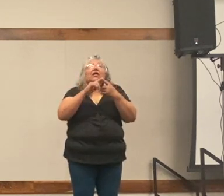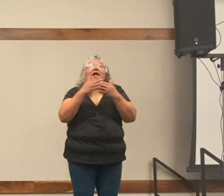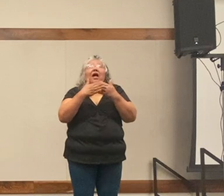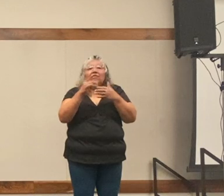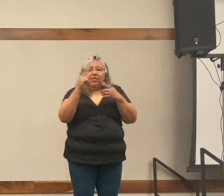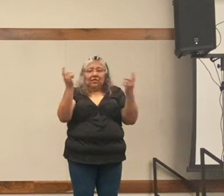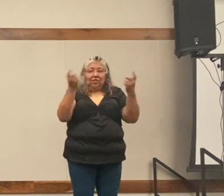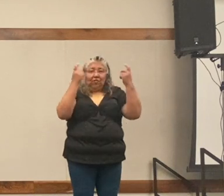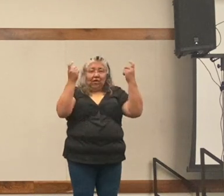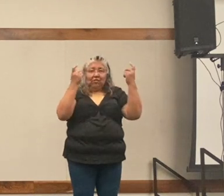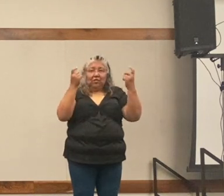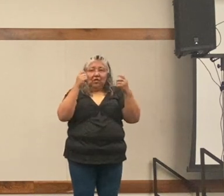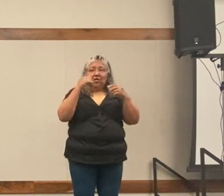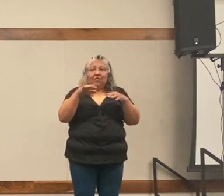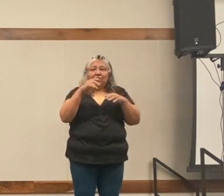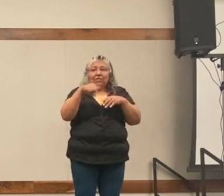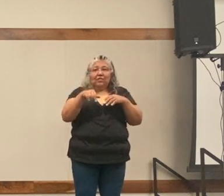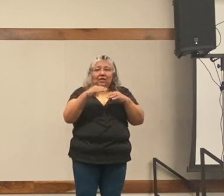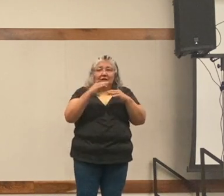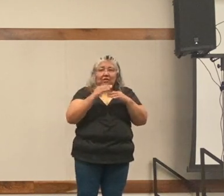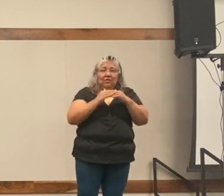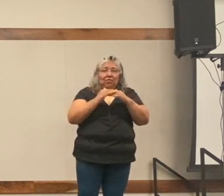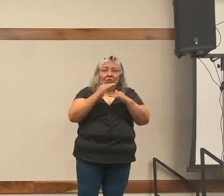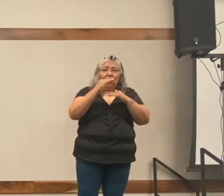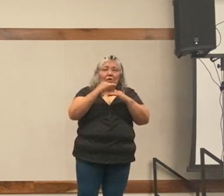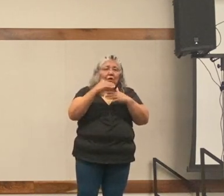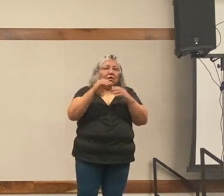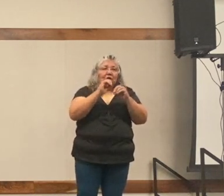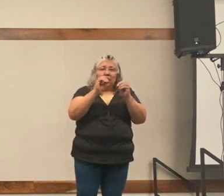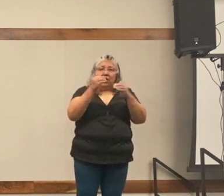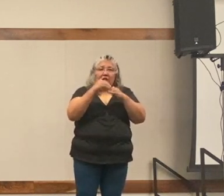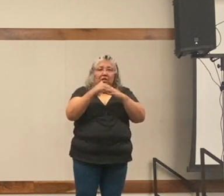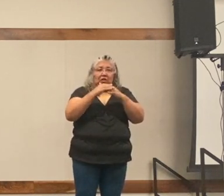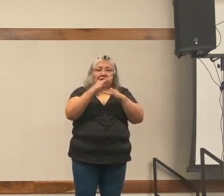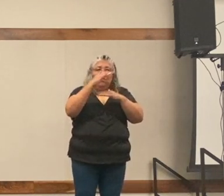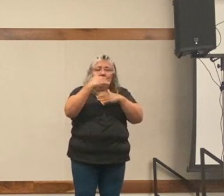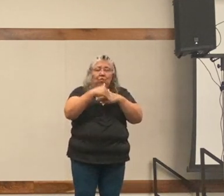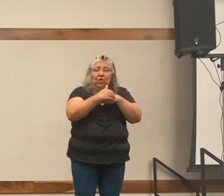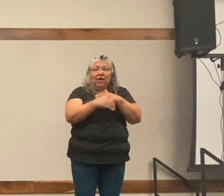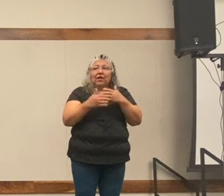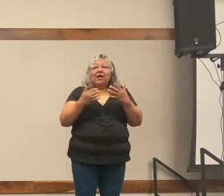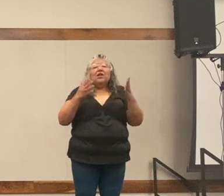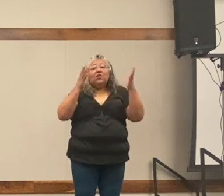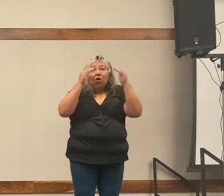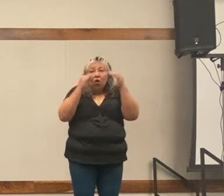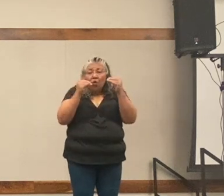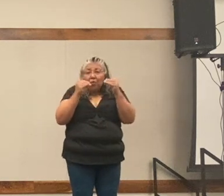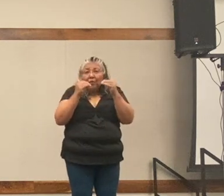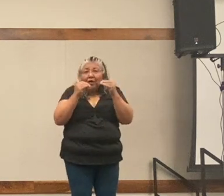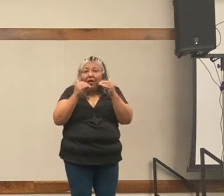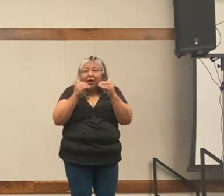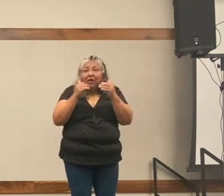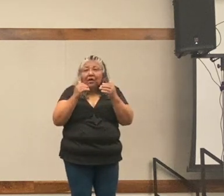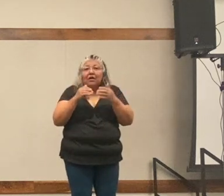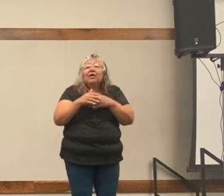festival of this unleavened bread. And what he's hoping for is if he executes Peter. He's hoping